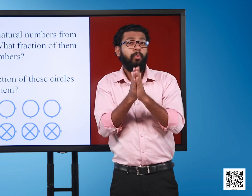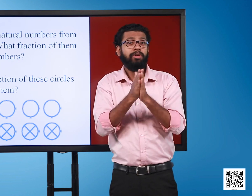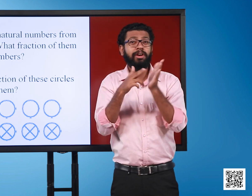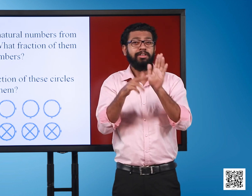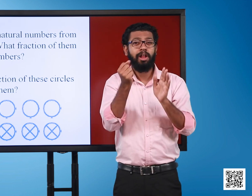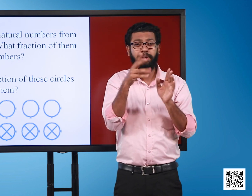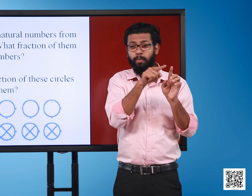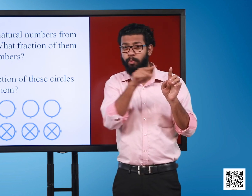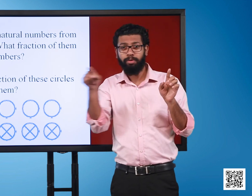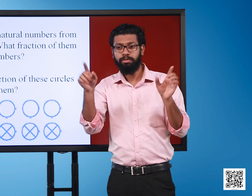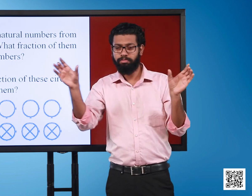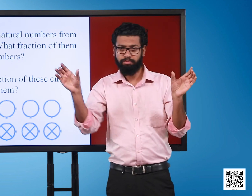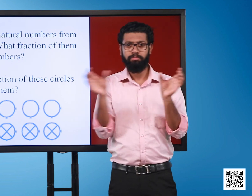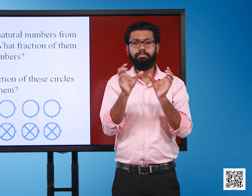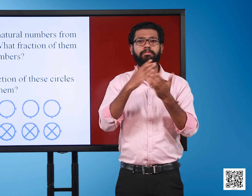What fraction of them are prime numbers?